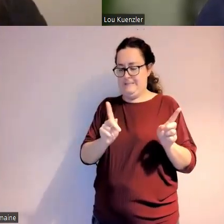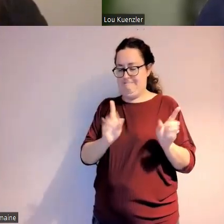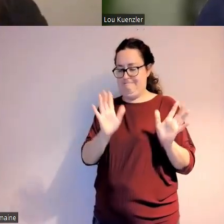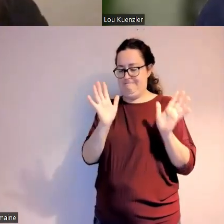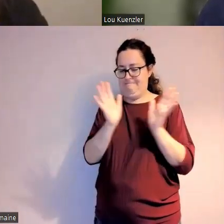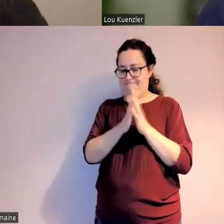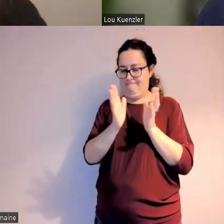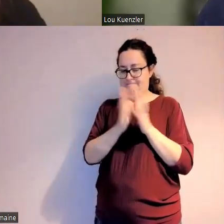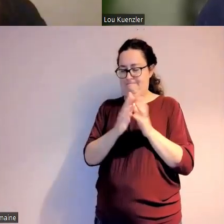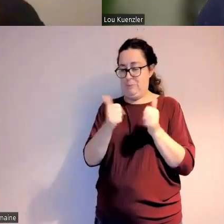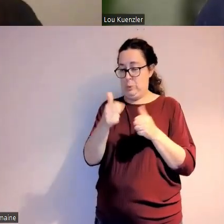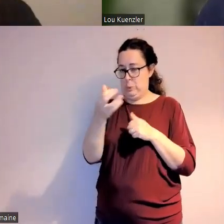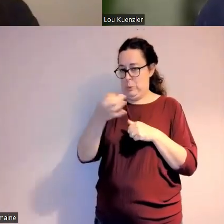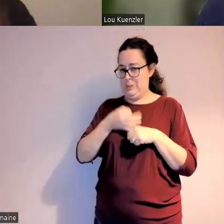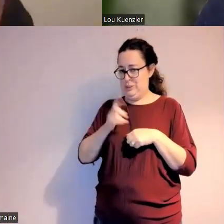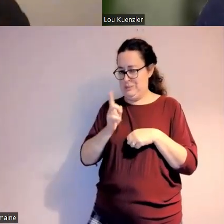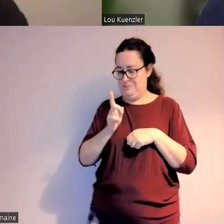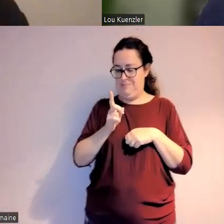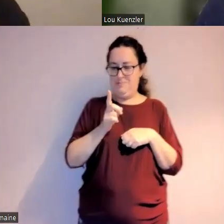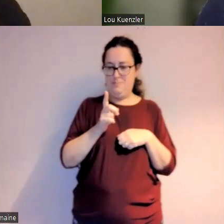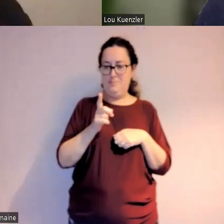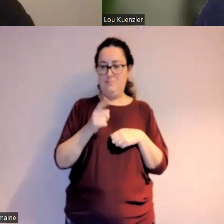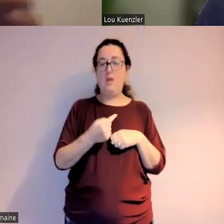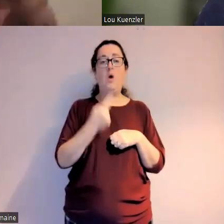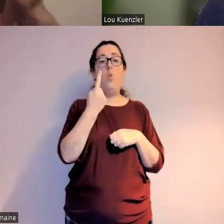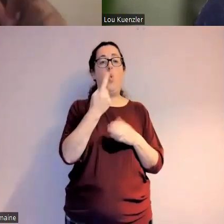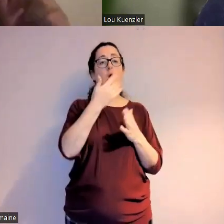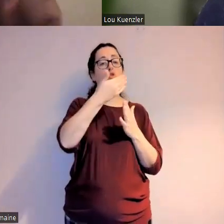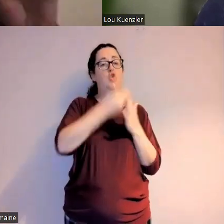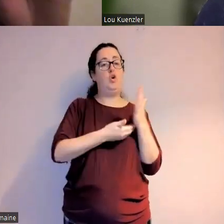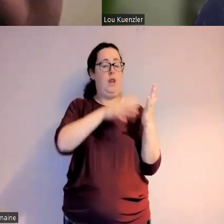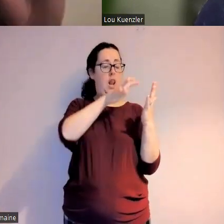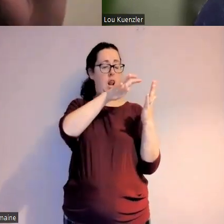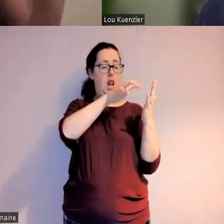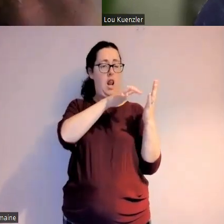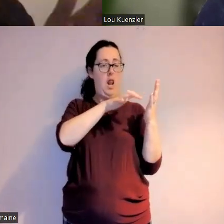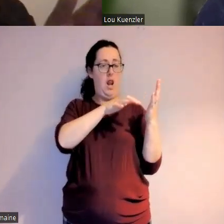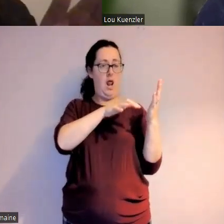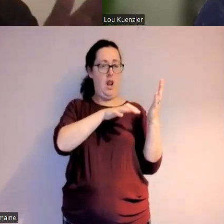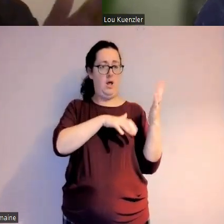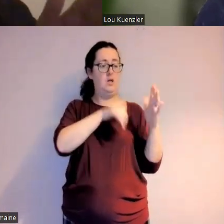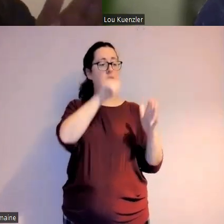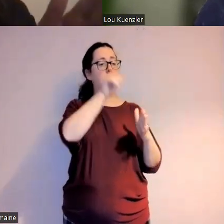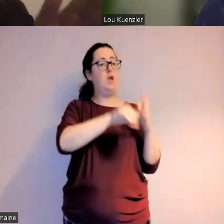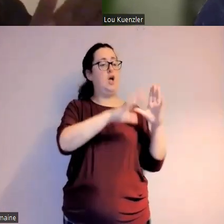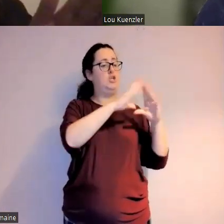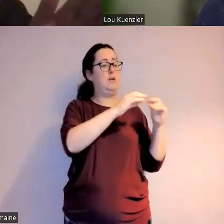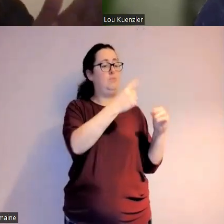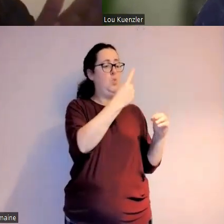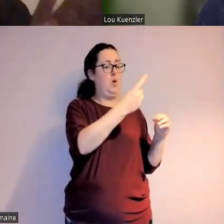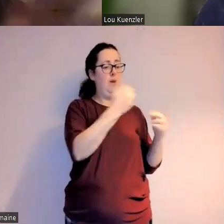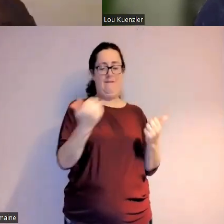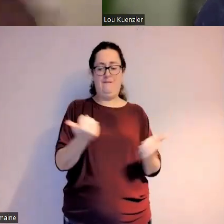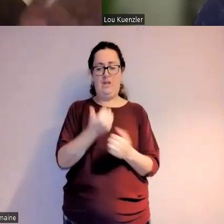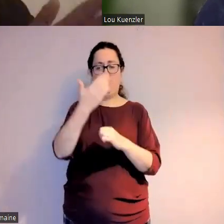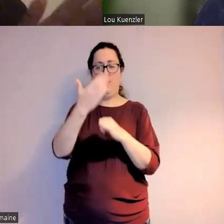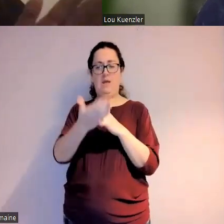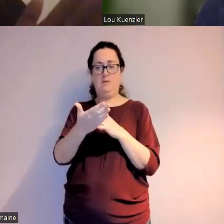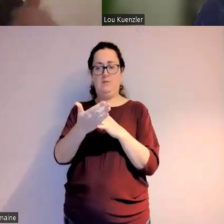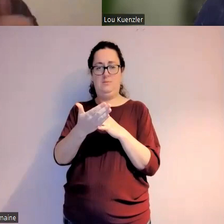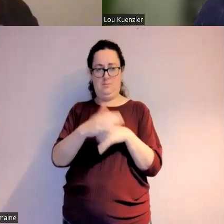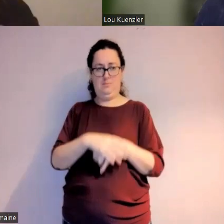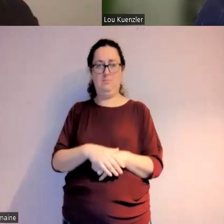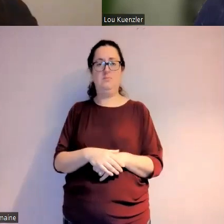it's a very good question. I write in one document. So I write, and I start from chapter 1 and I finish at the end,